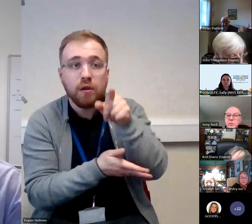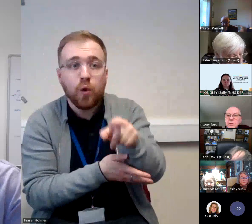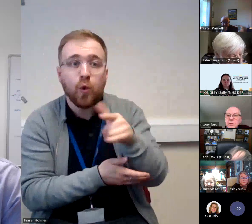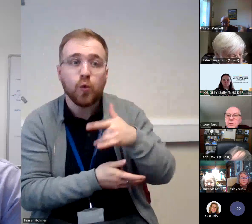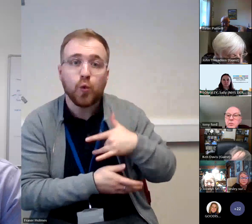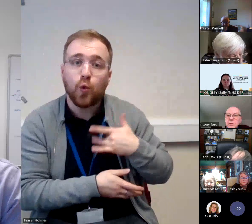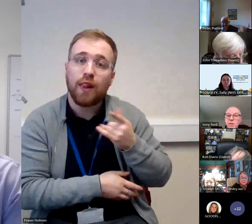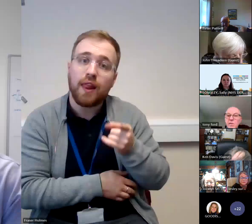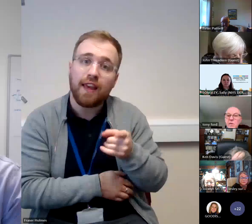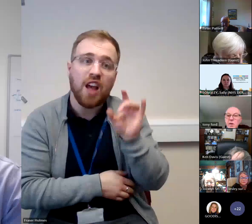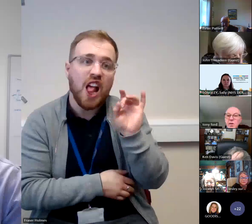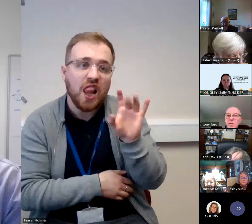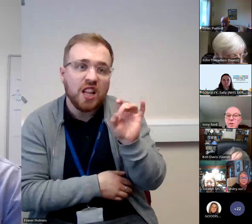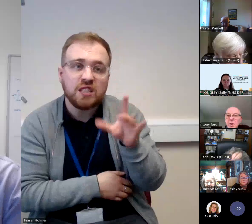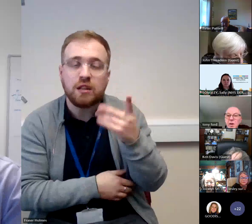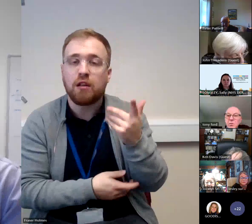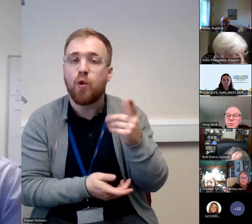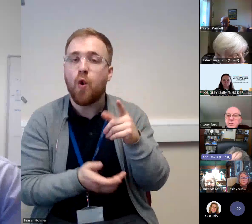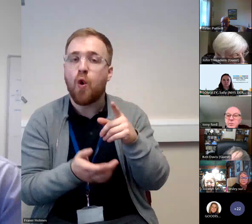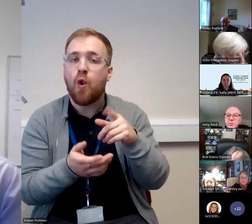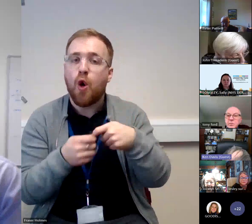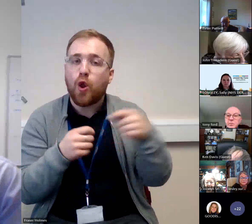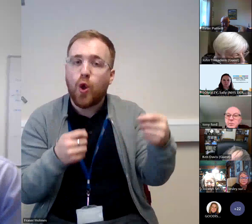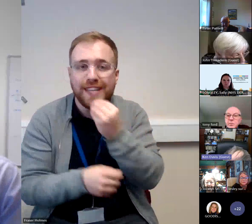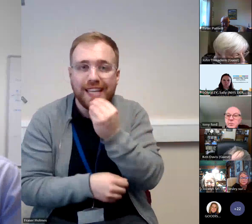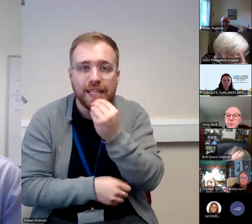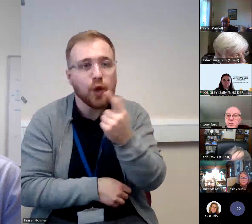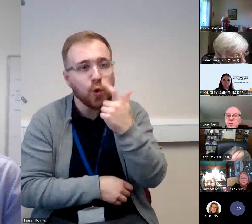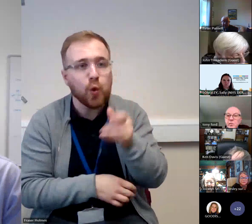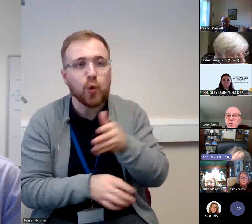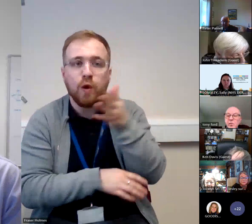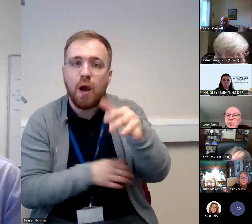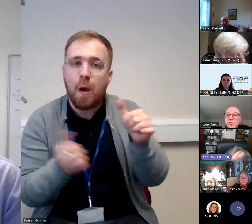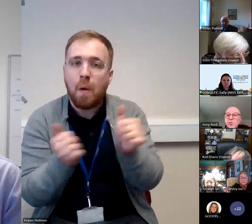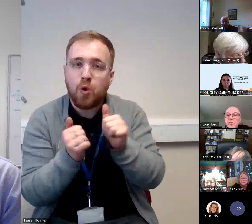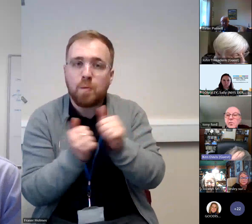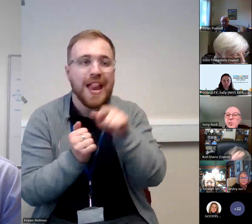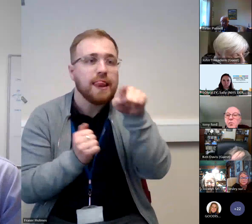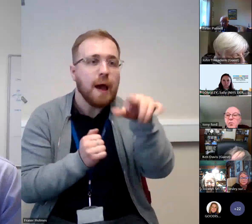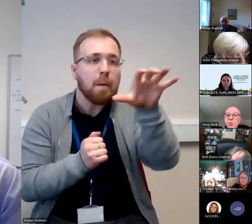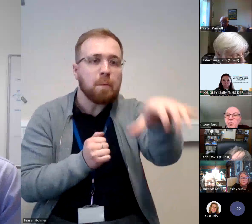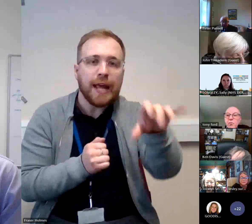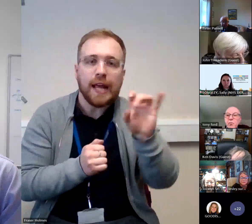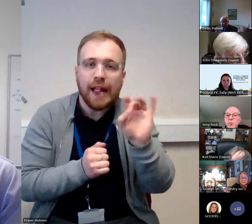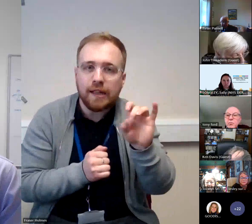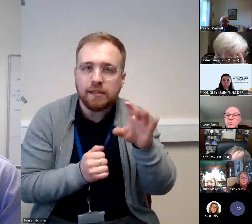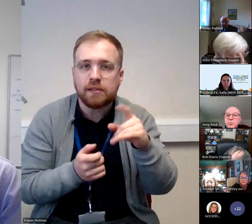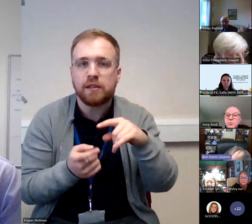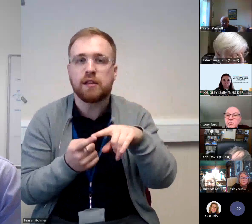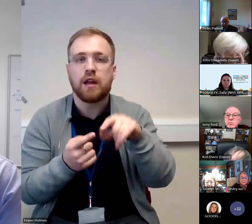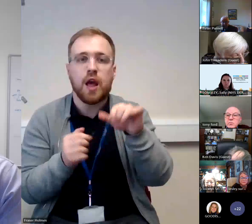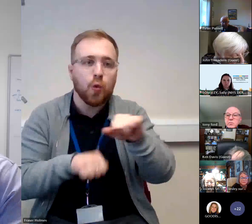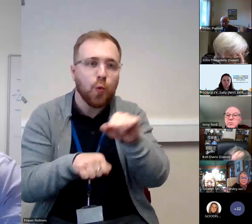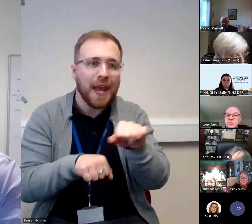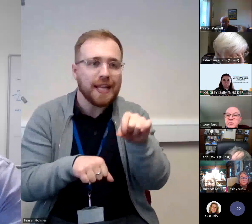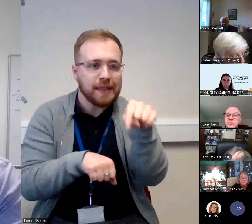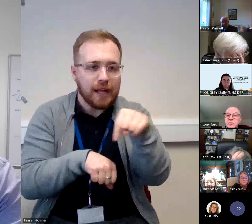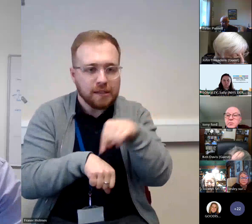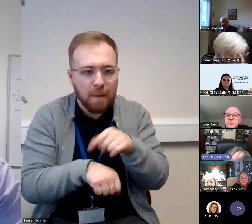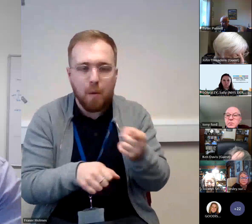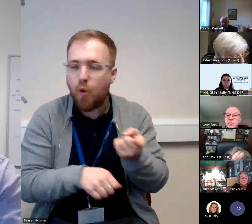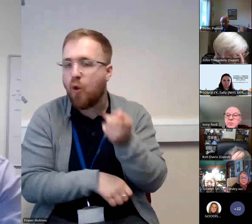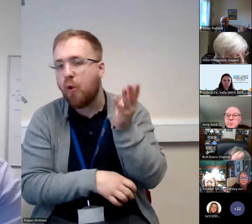in Ilkeston or Long Eaton, you could go to an appointment in this location in Ilkeston and the wait's this long, or you